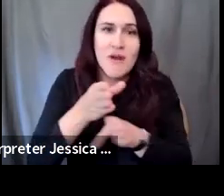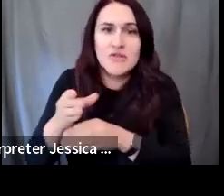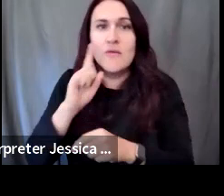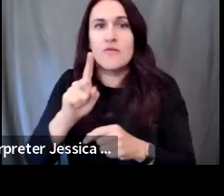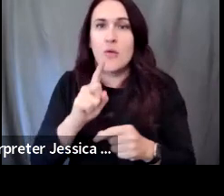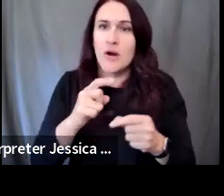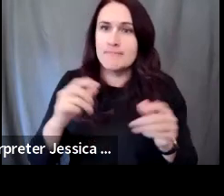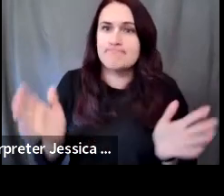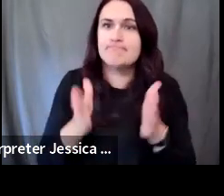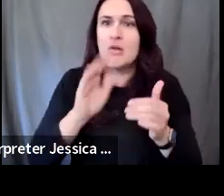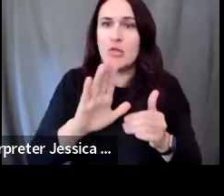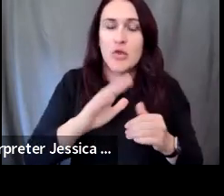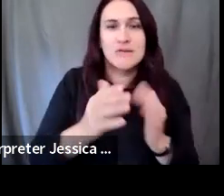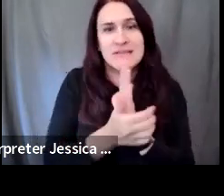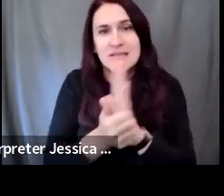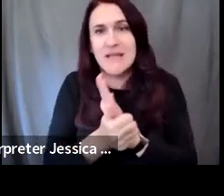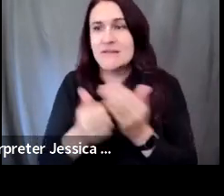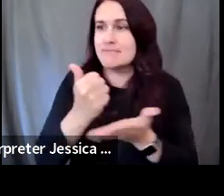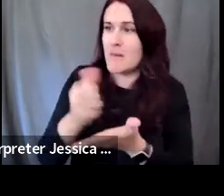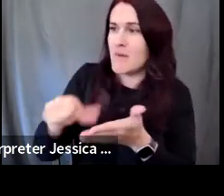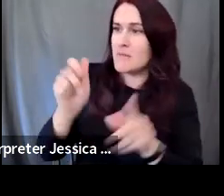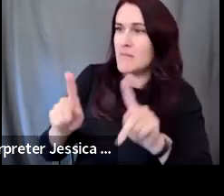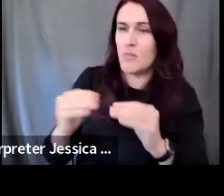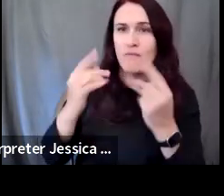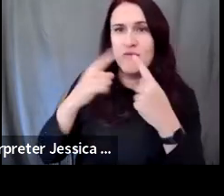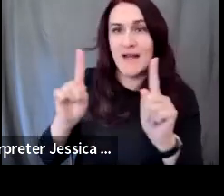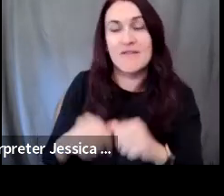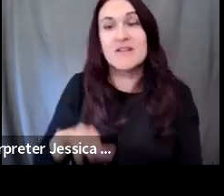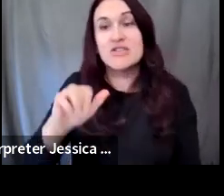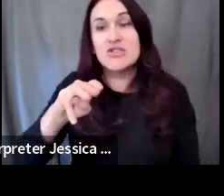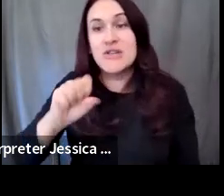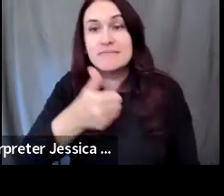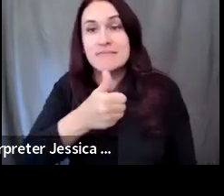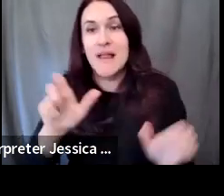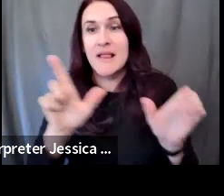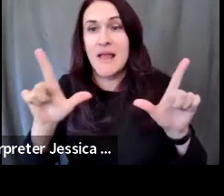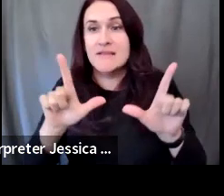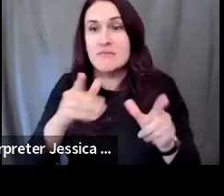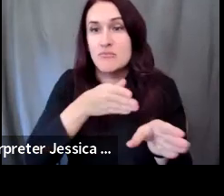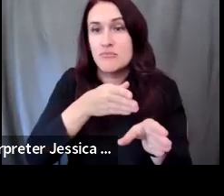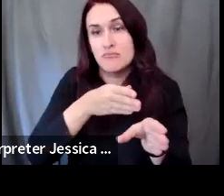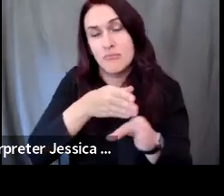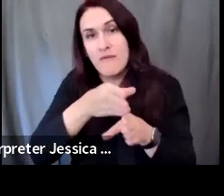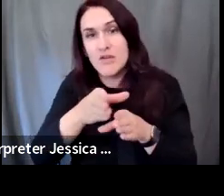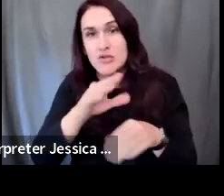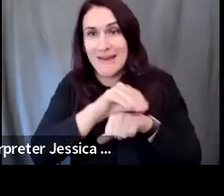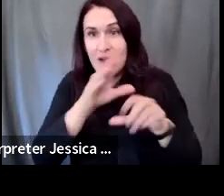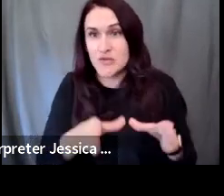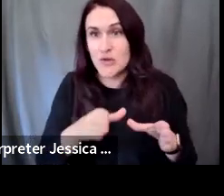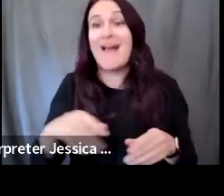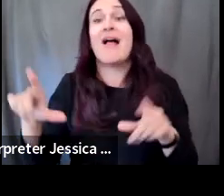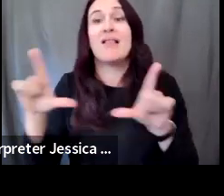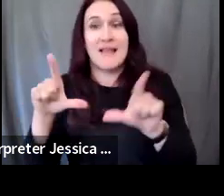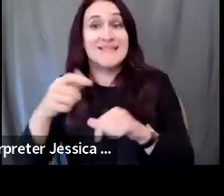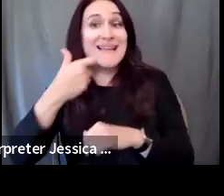expertise to assist others more effectively. James is a licensed professional counselor, licensed addiction